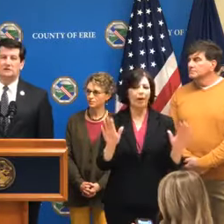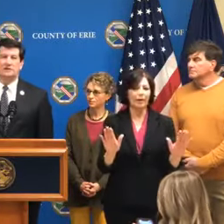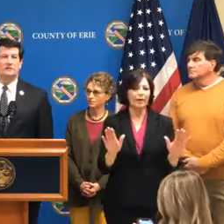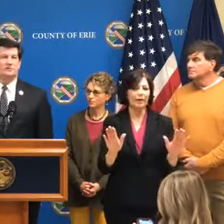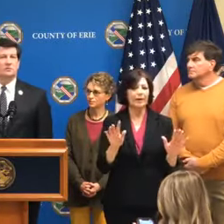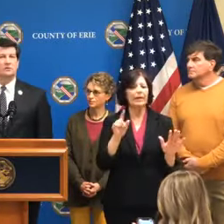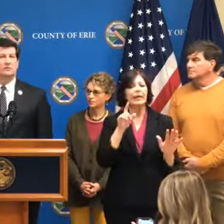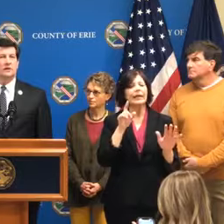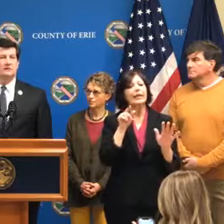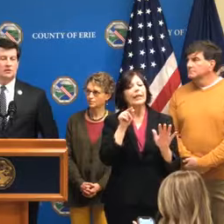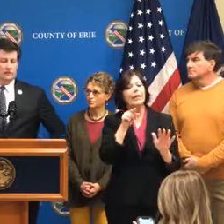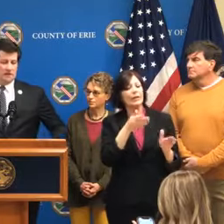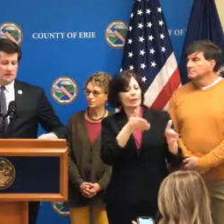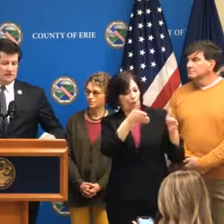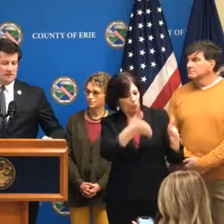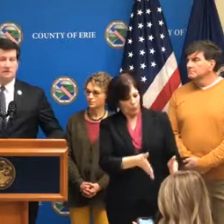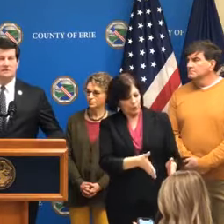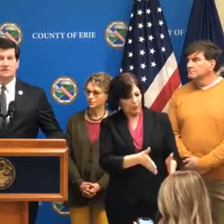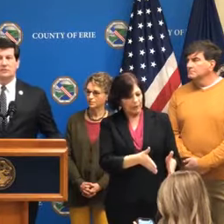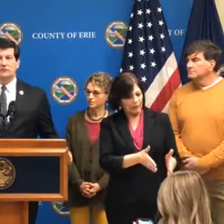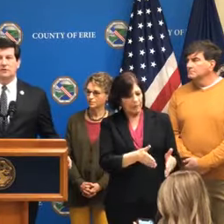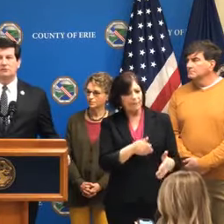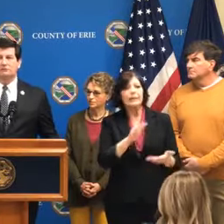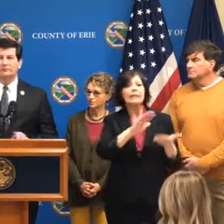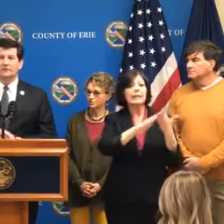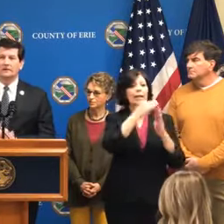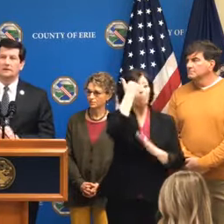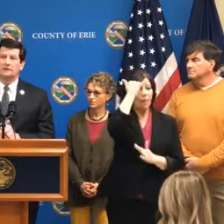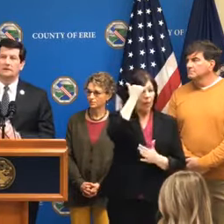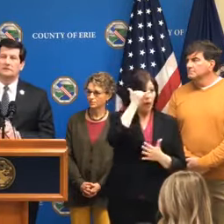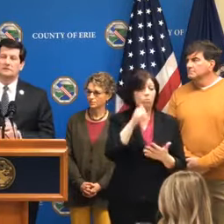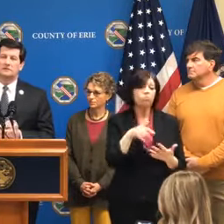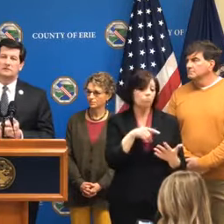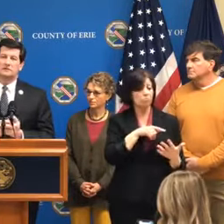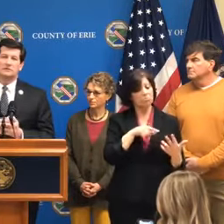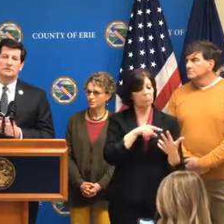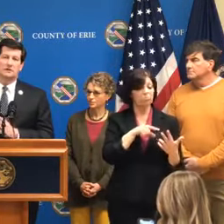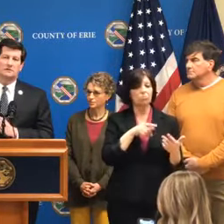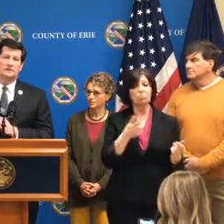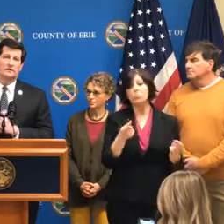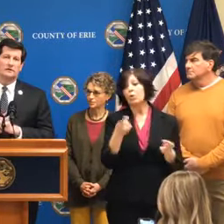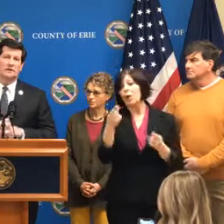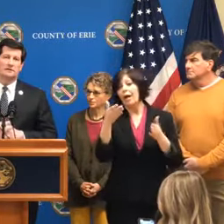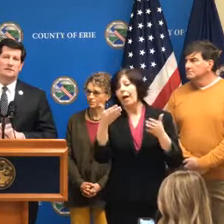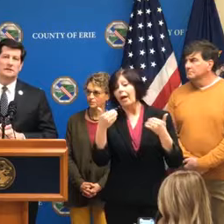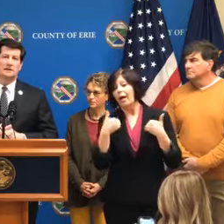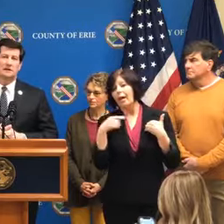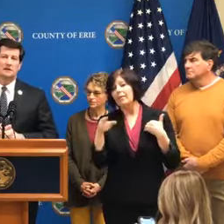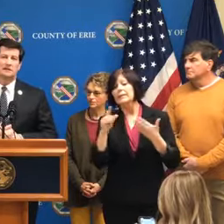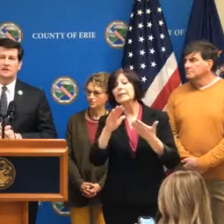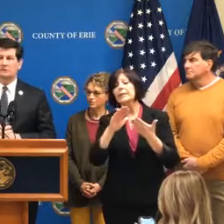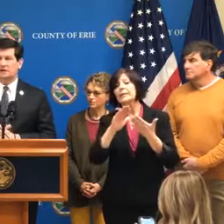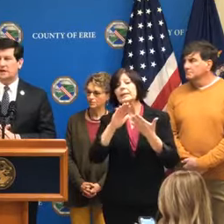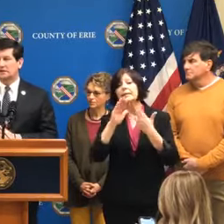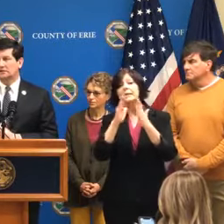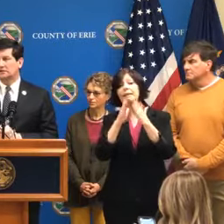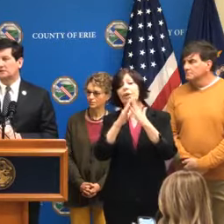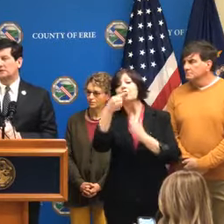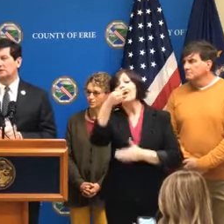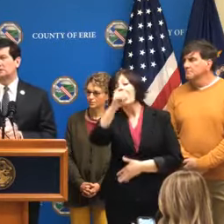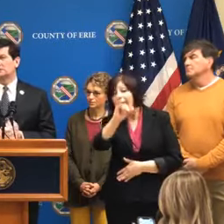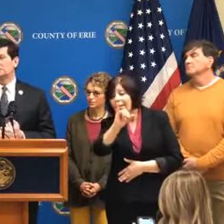an individual that has COVID-19 in the city of Buffalo. There's an individual who has COVID-19 in the town of Grand